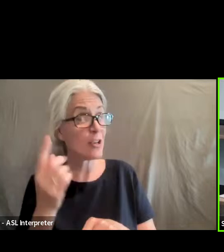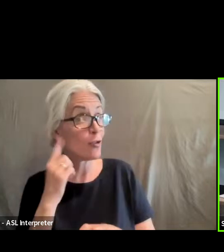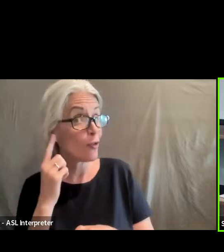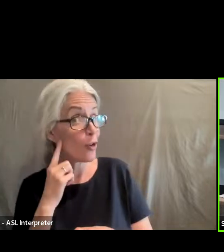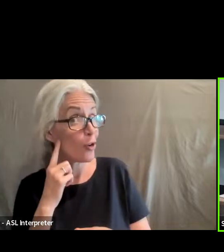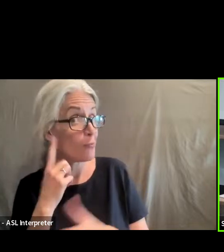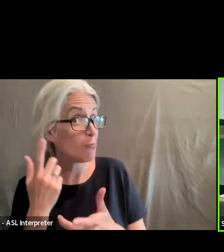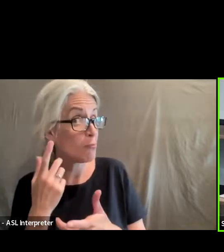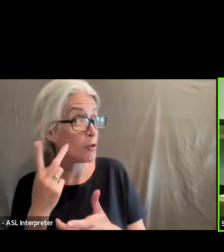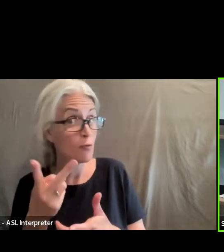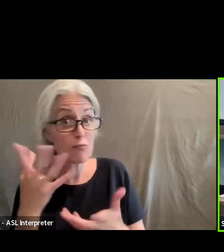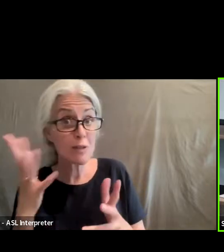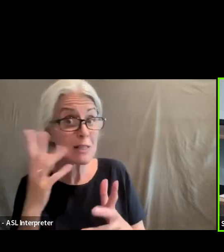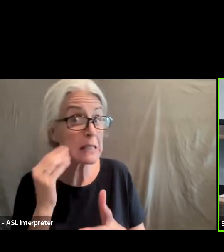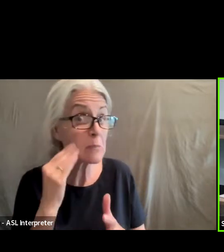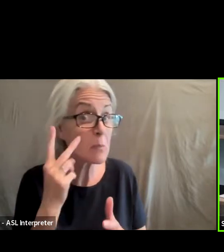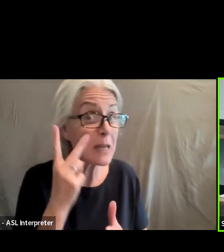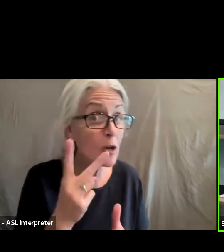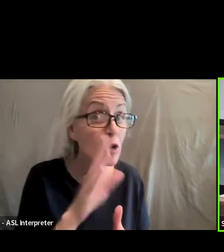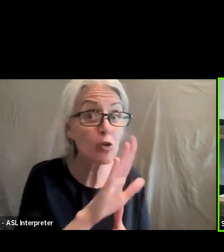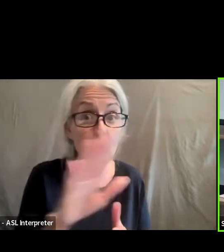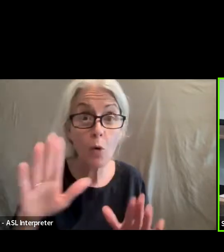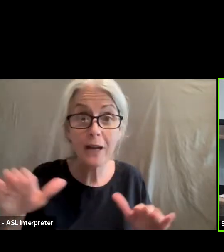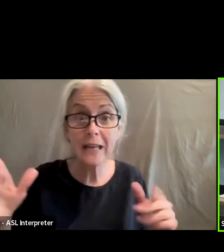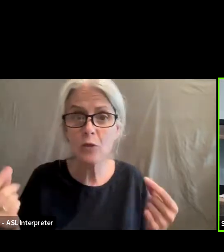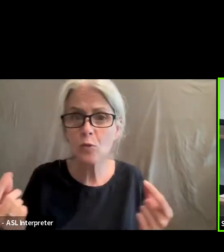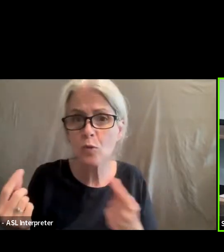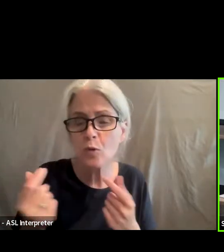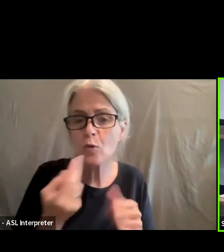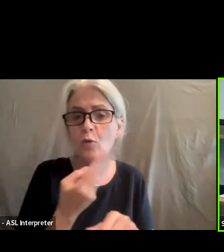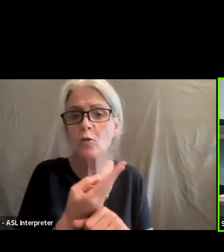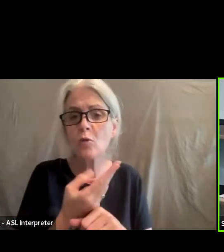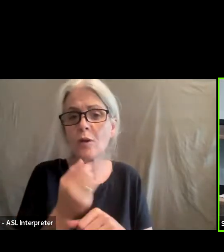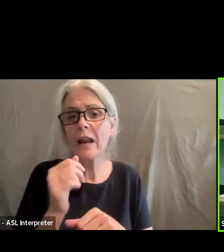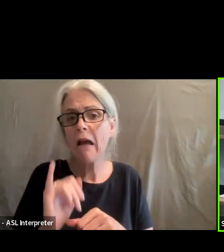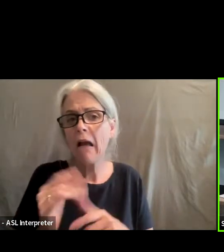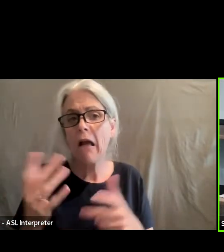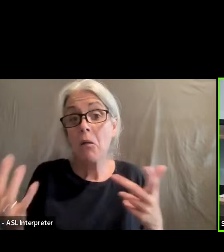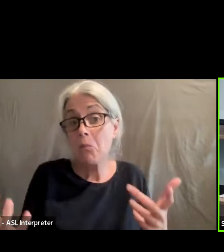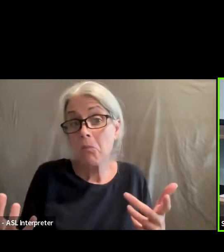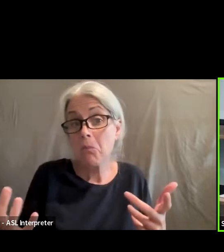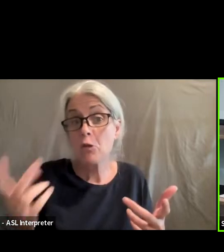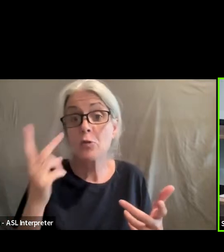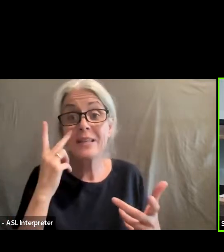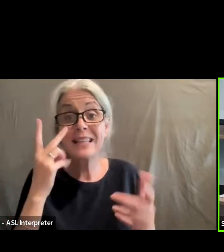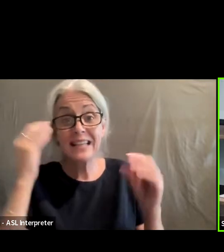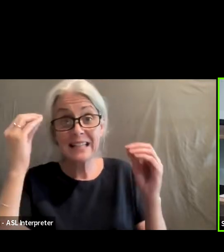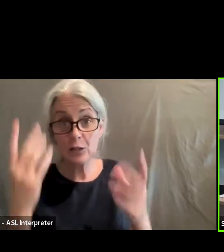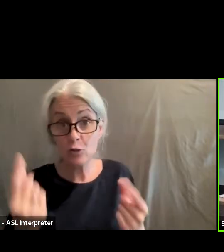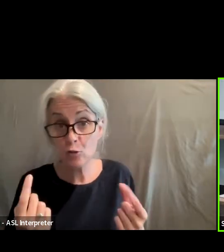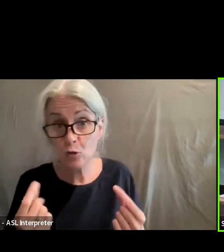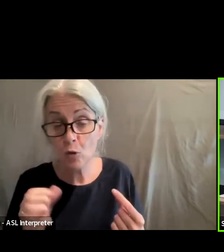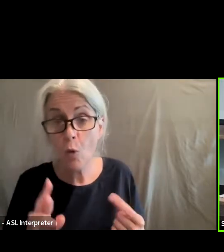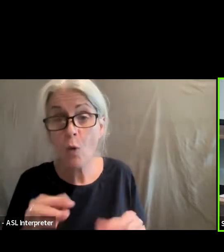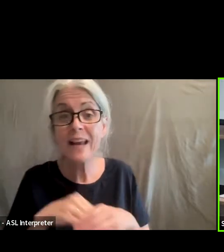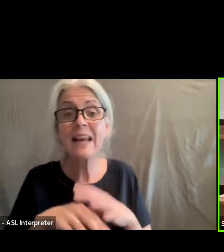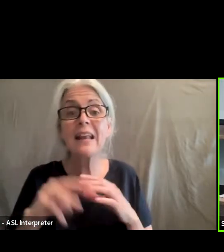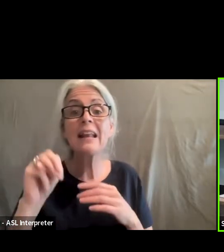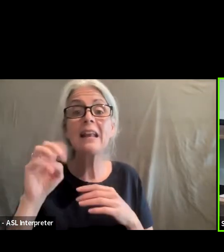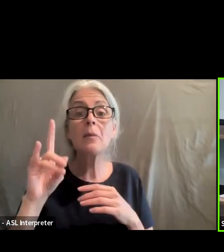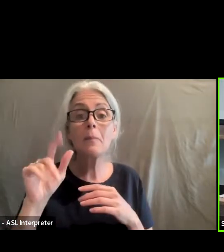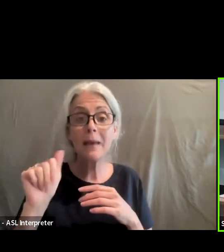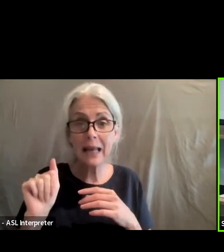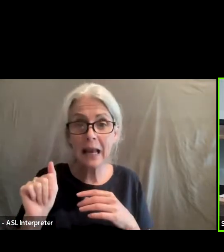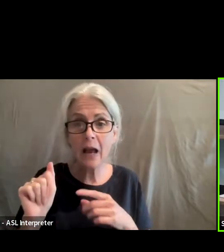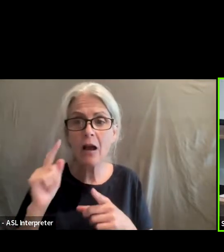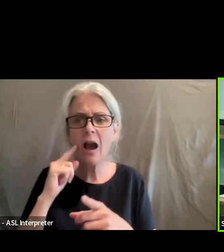heard, things you've seen, things that your own kids are doing, using, or what you're seeing teachers do, or even in the media?